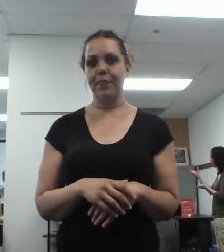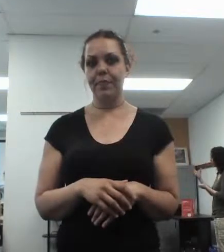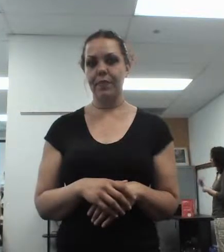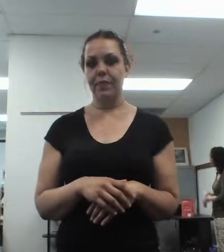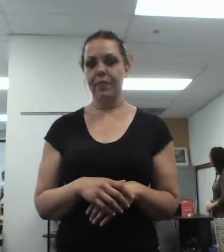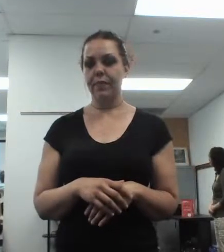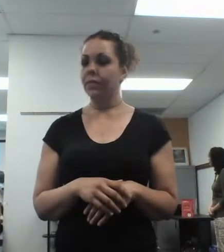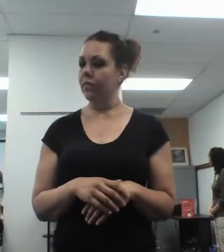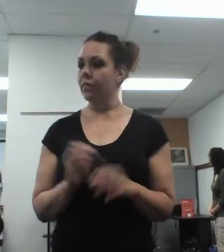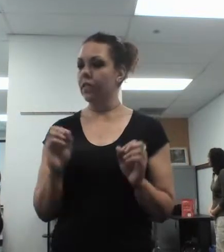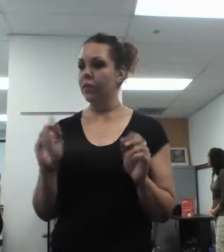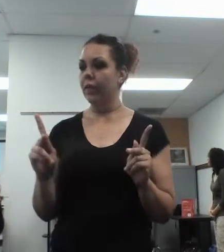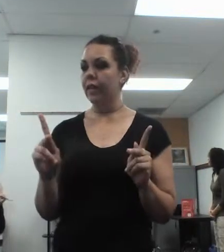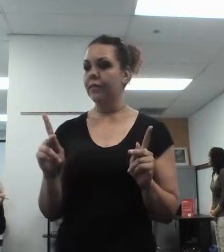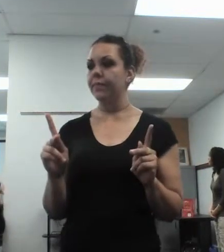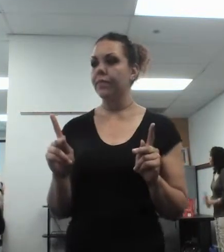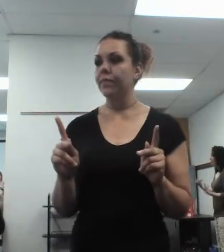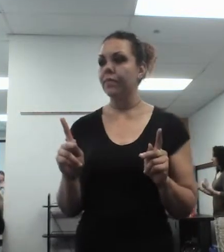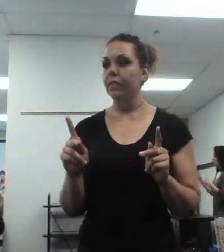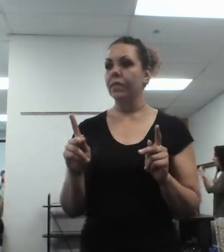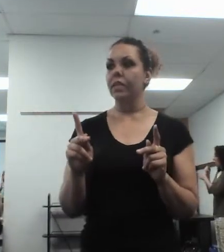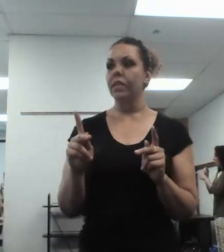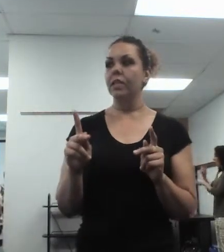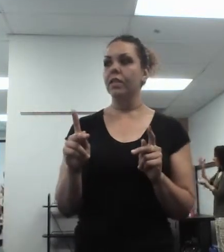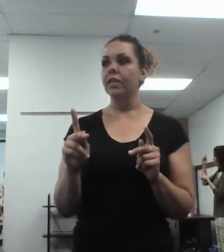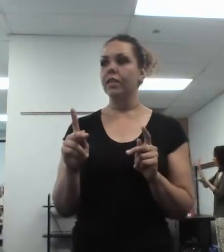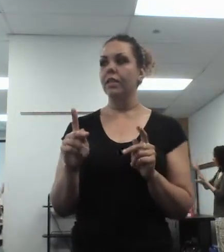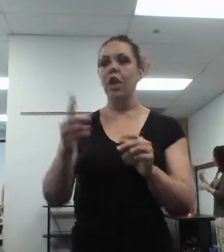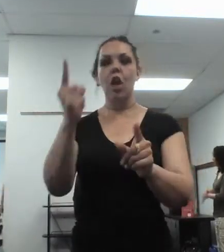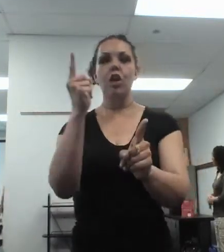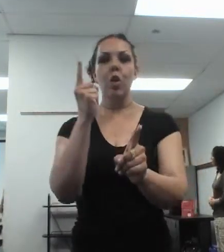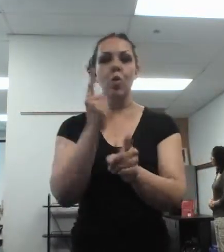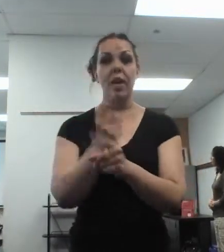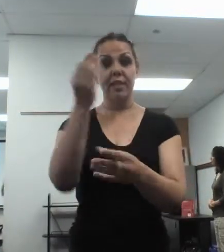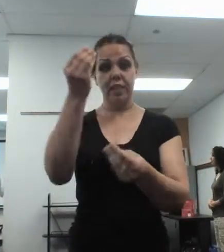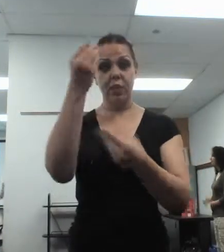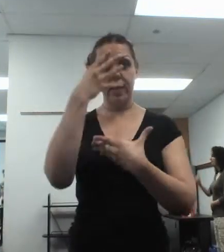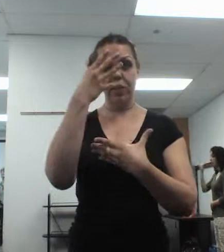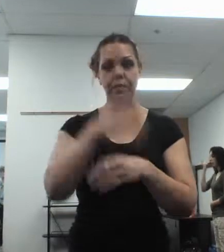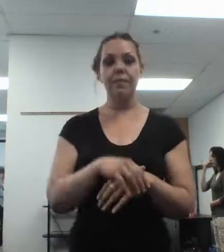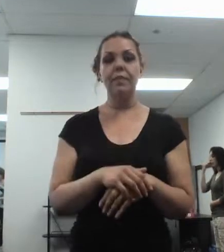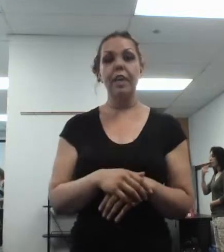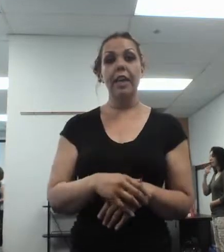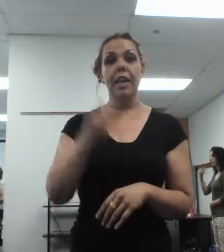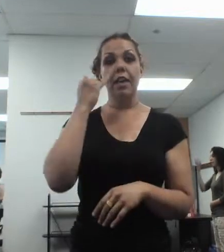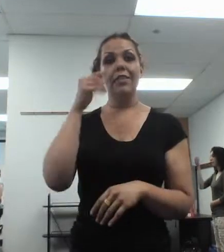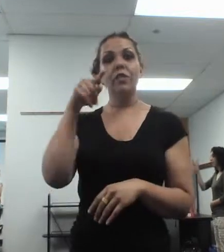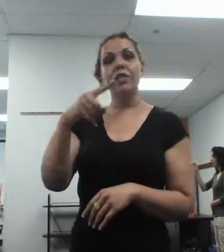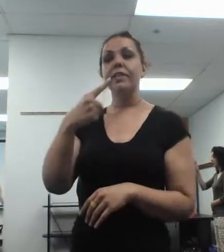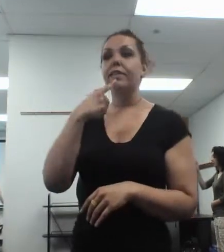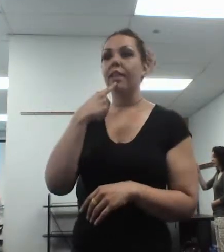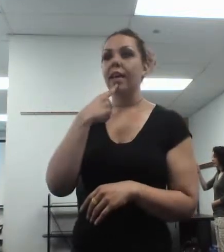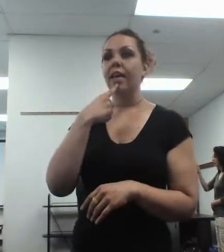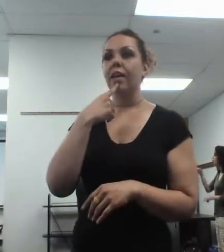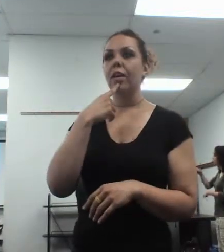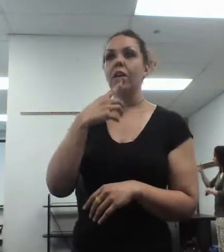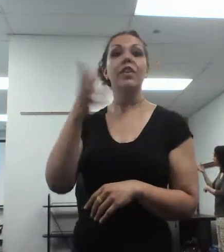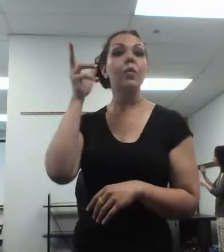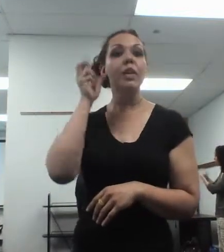Okay, so correct information. If they say 1960, you're signing 1960. You're not signing 1970